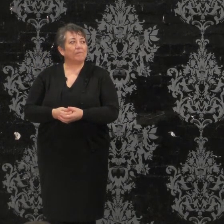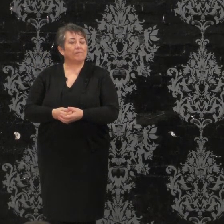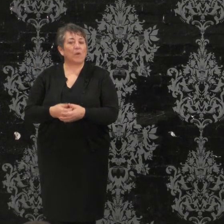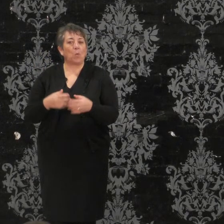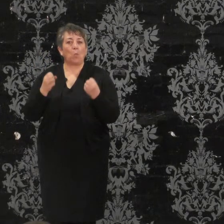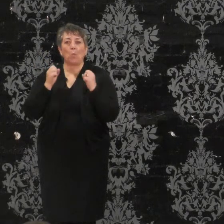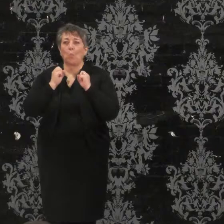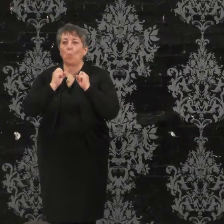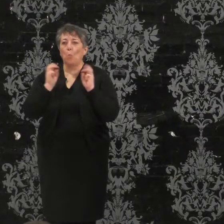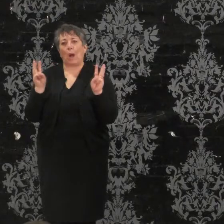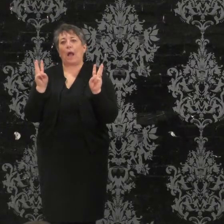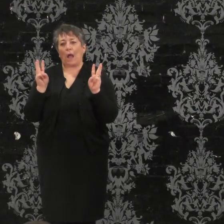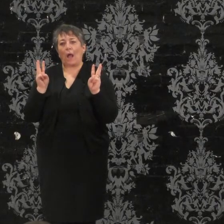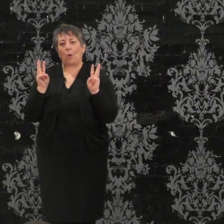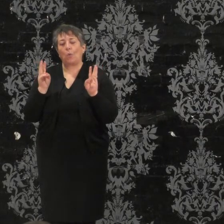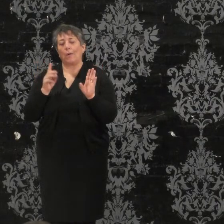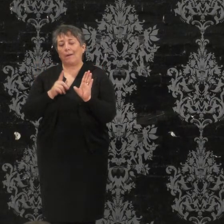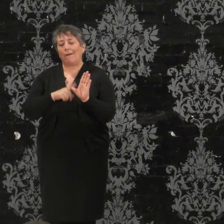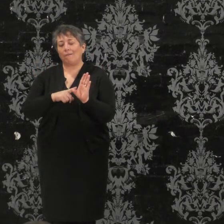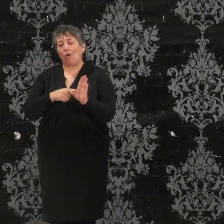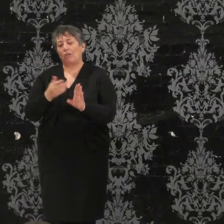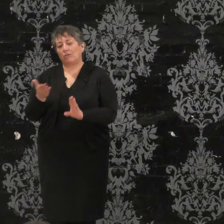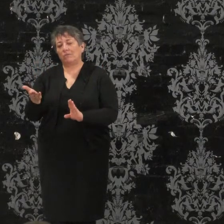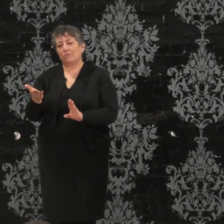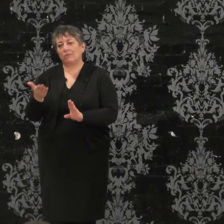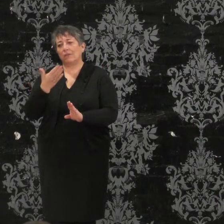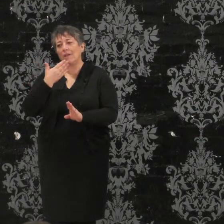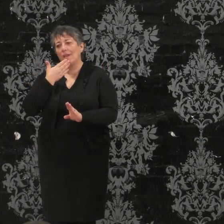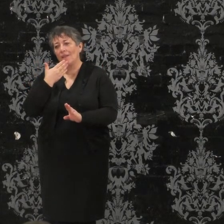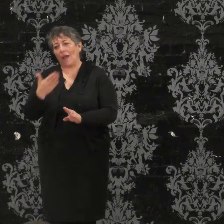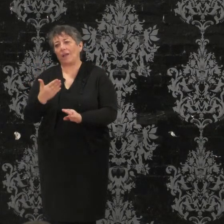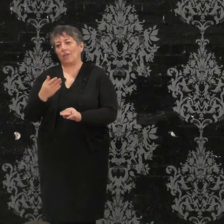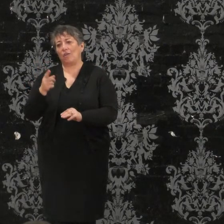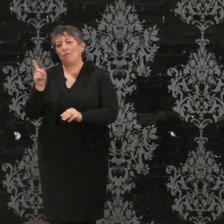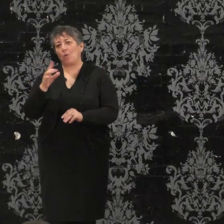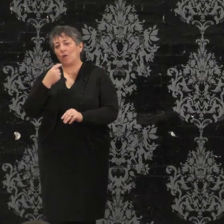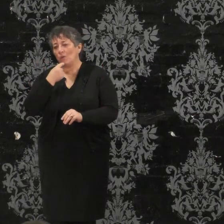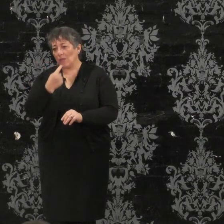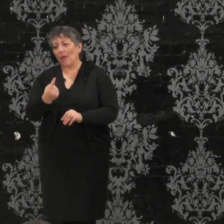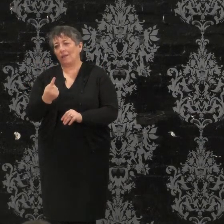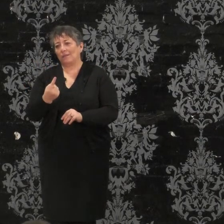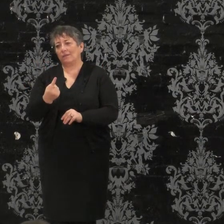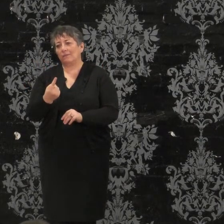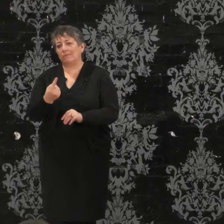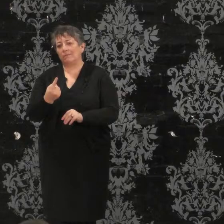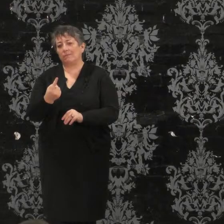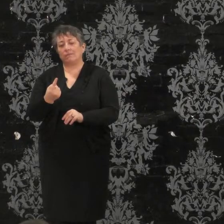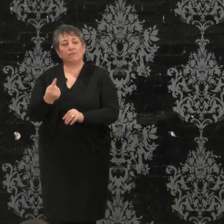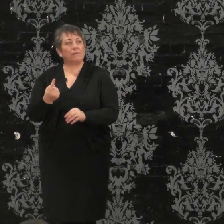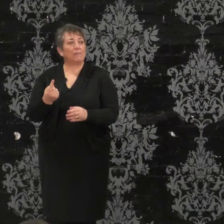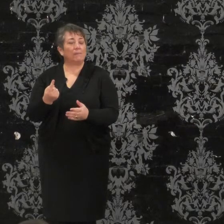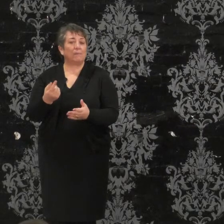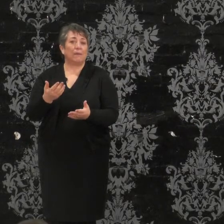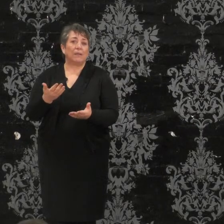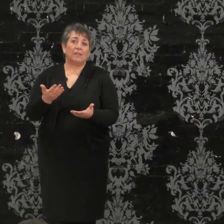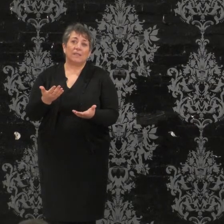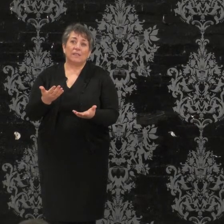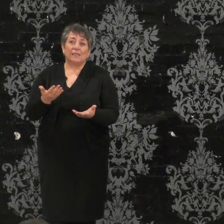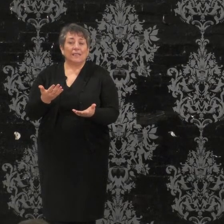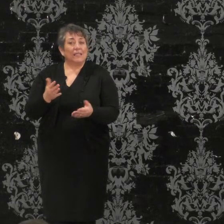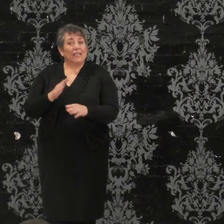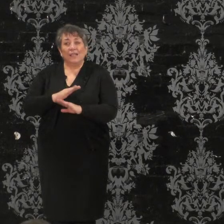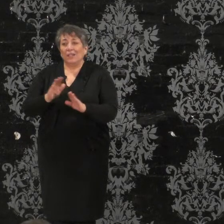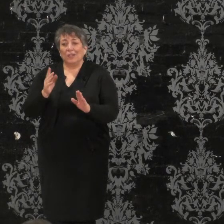Wow. Yvonne, thank you for what you said. I know it can't be any